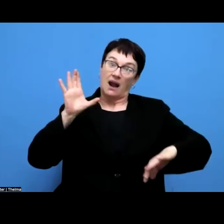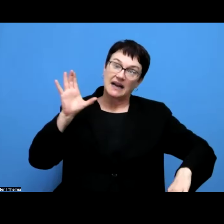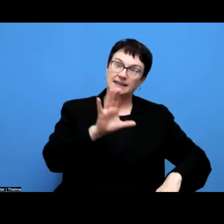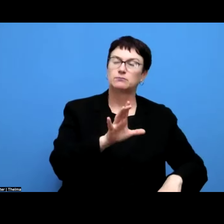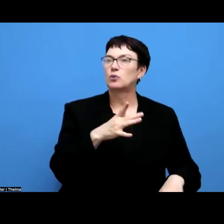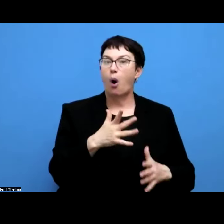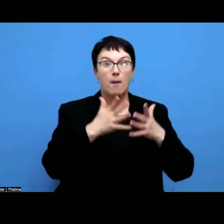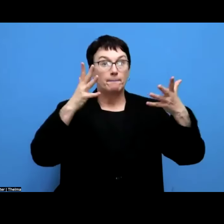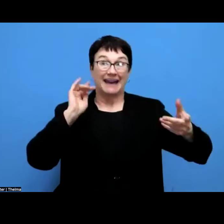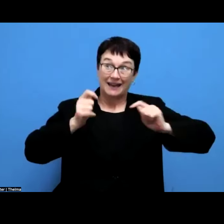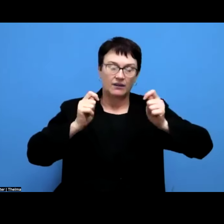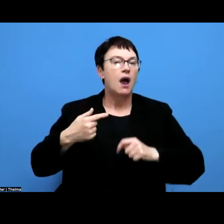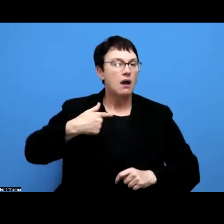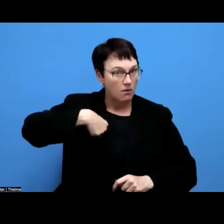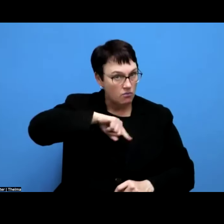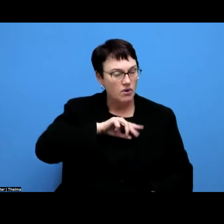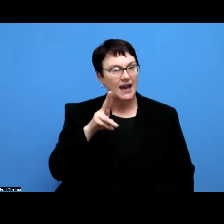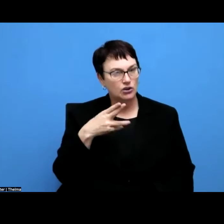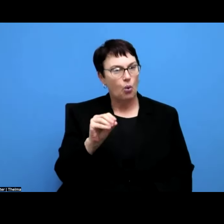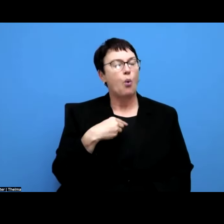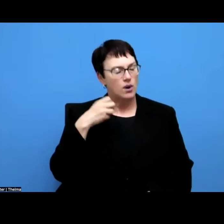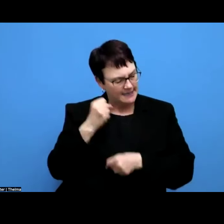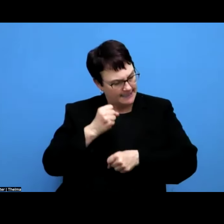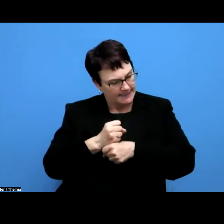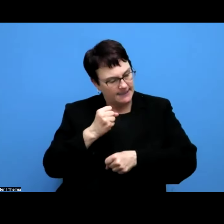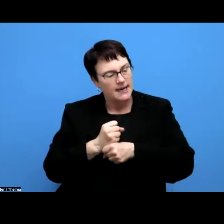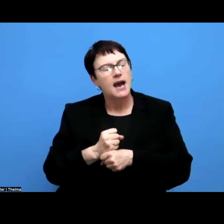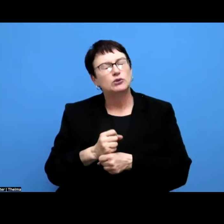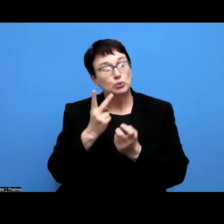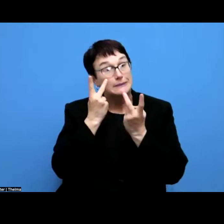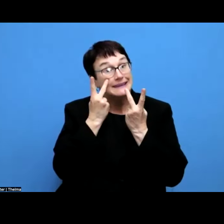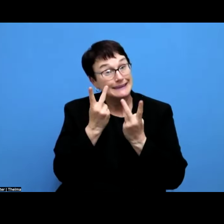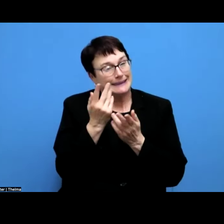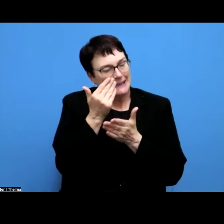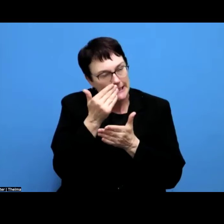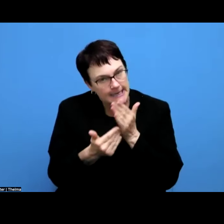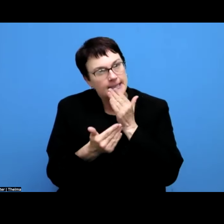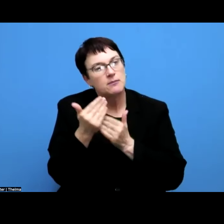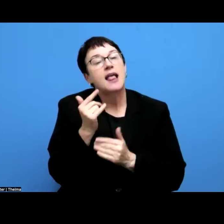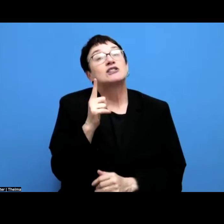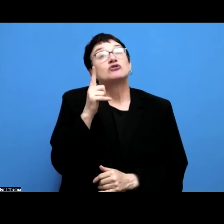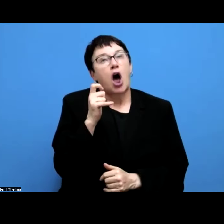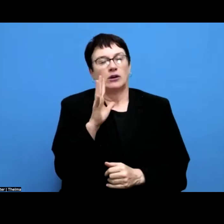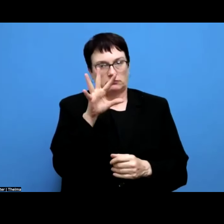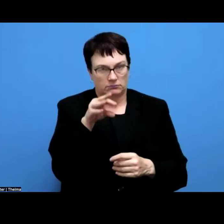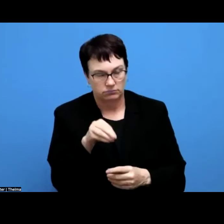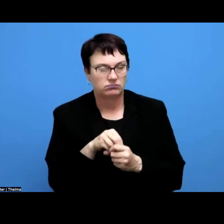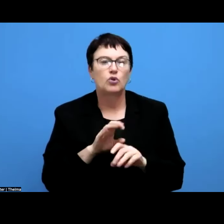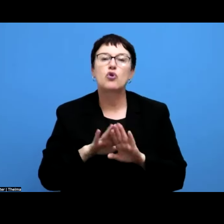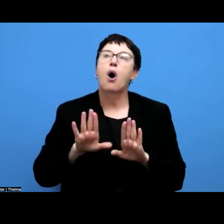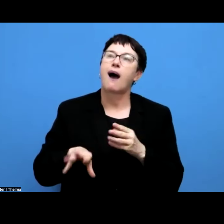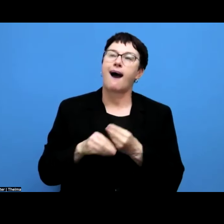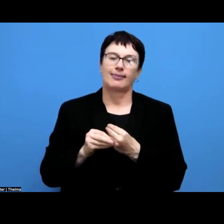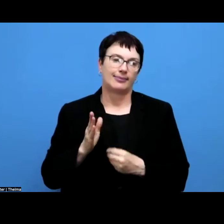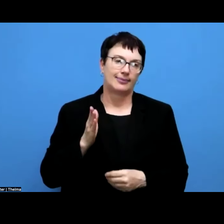that disability inclusion is embedded from the start. And we will engage development partners, philanthropy, and the